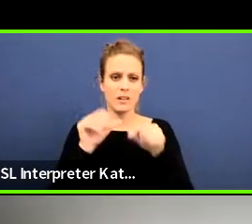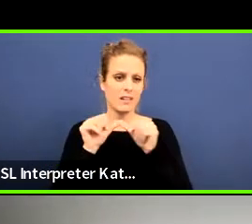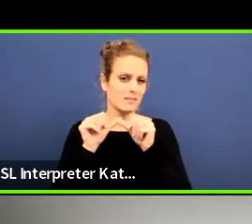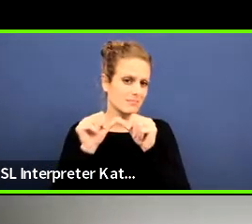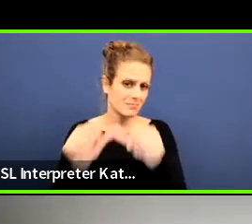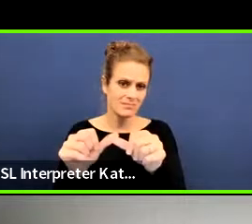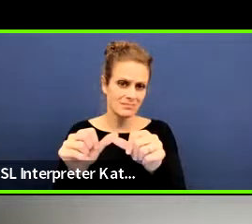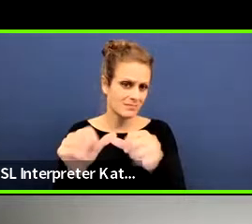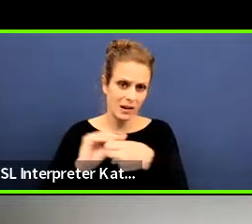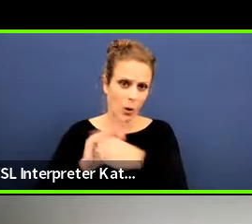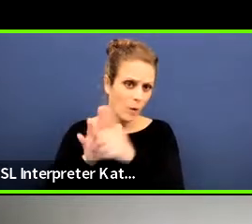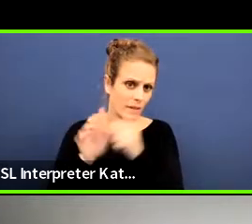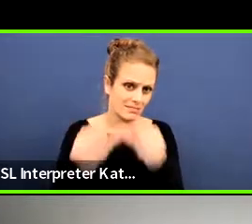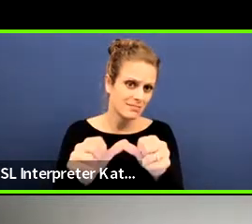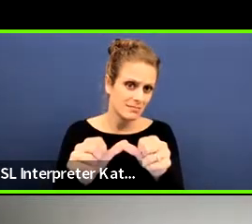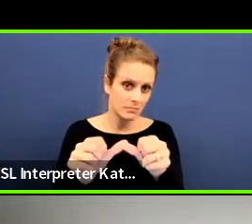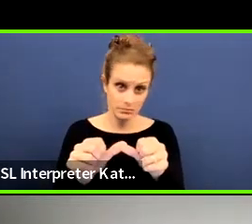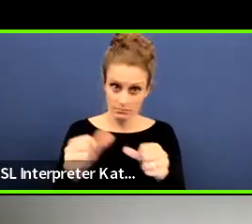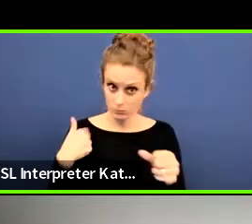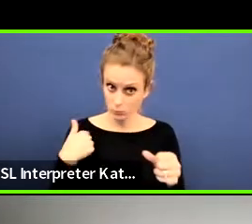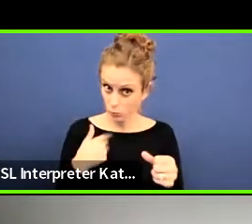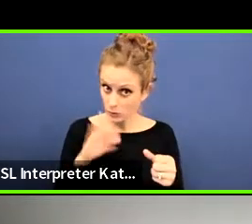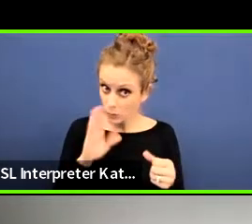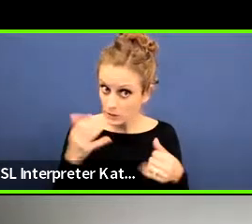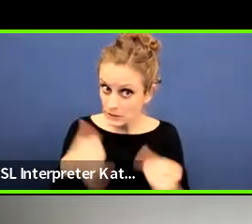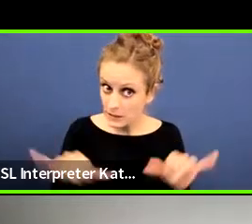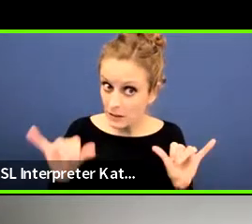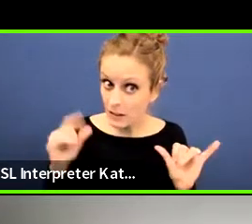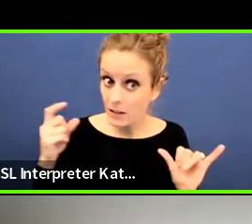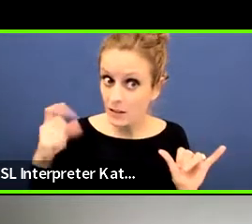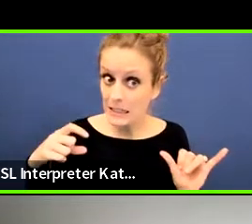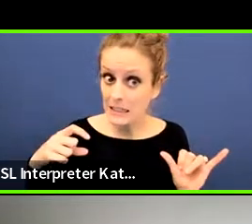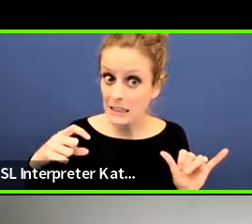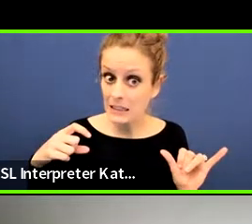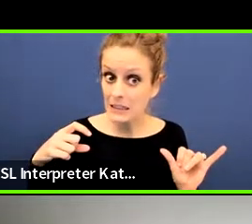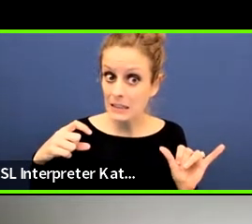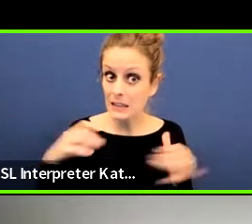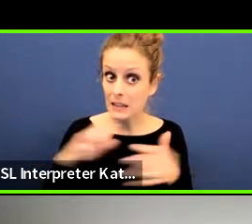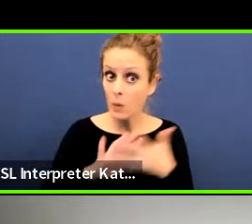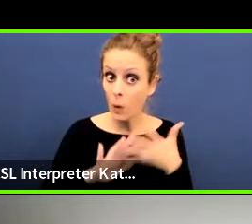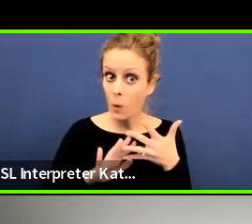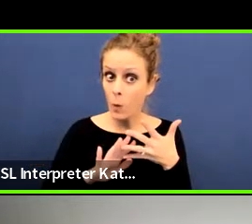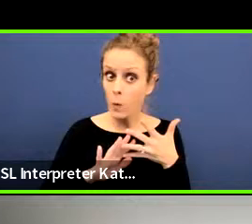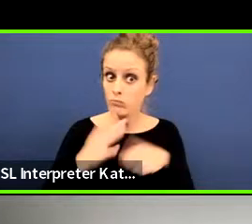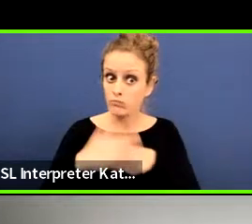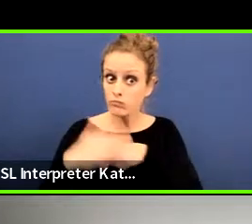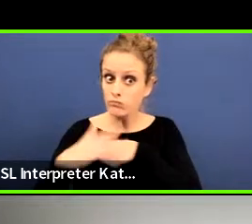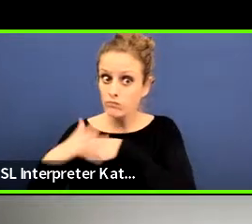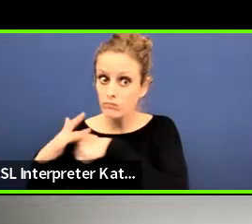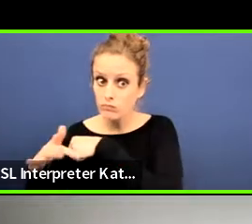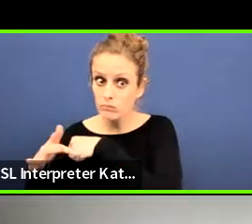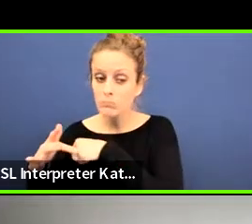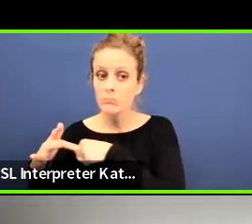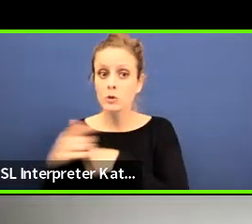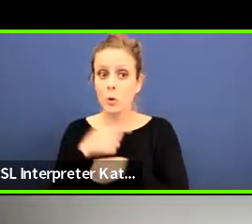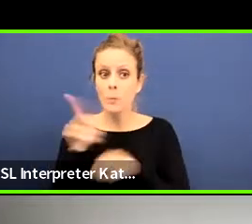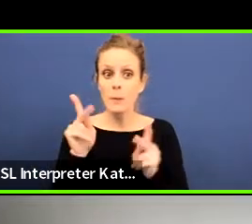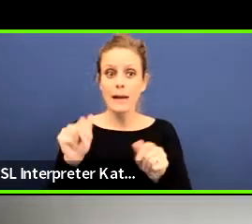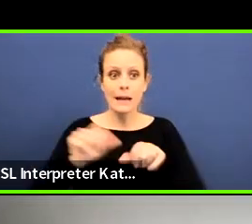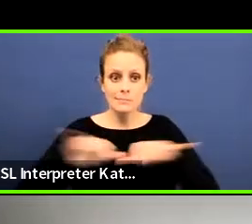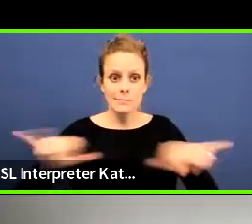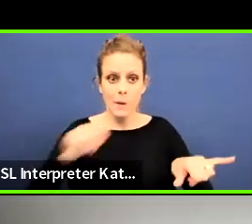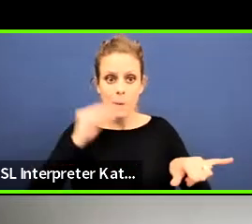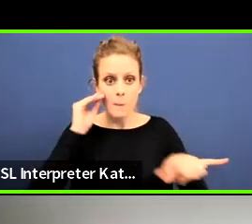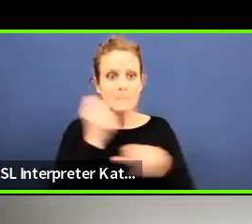then won't we still need those structures so that people can safely stay home